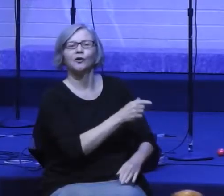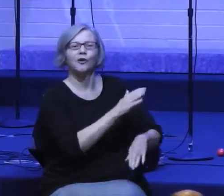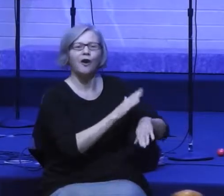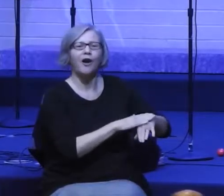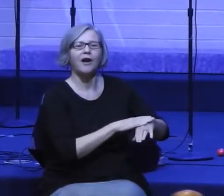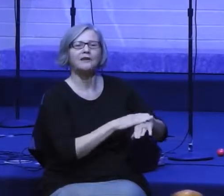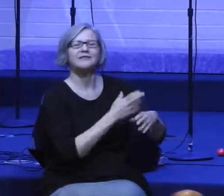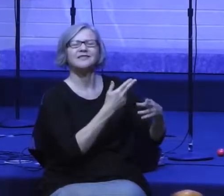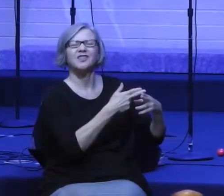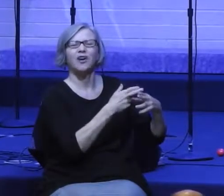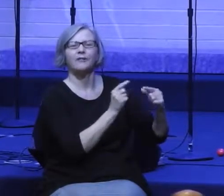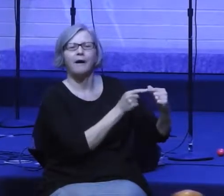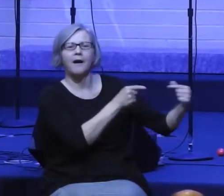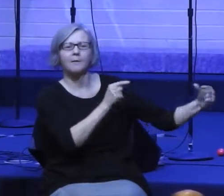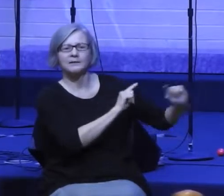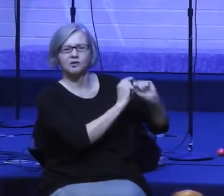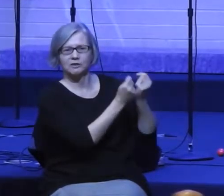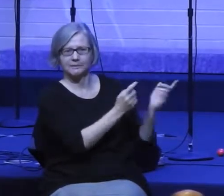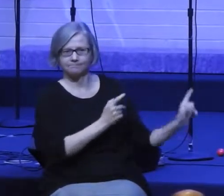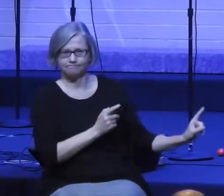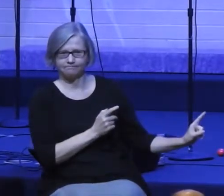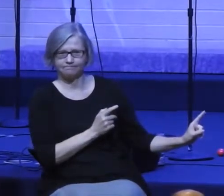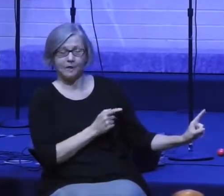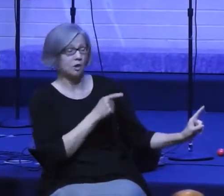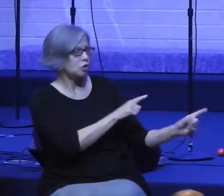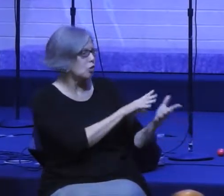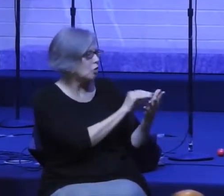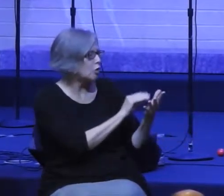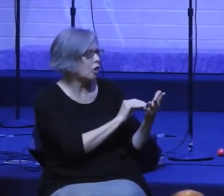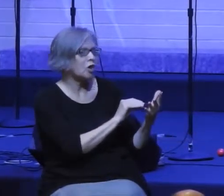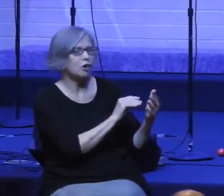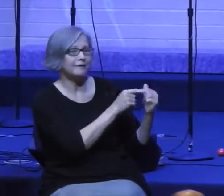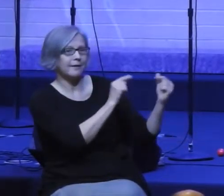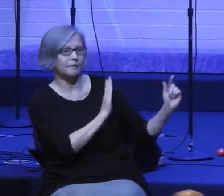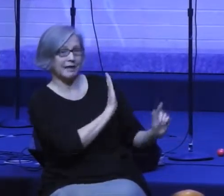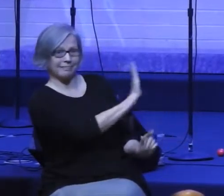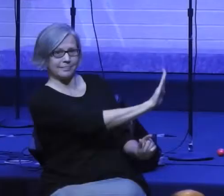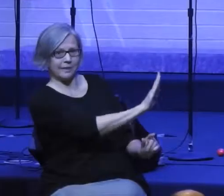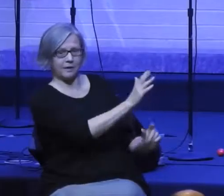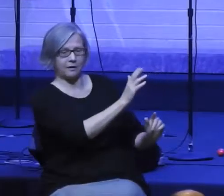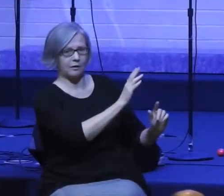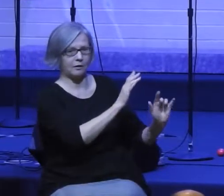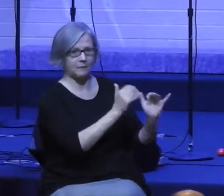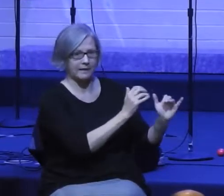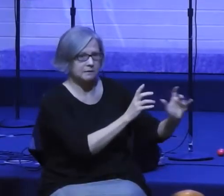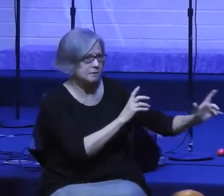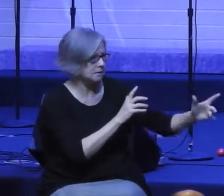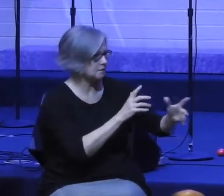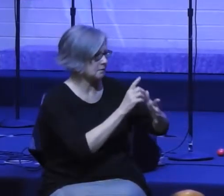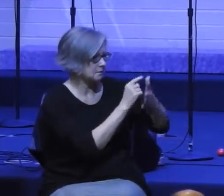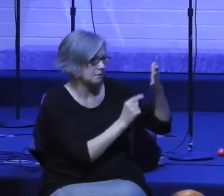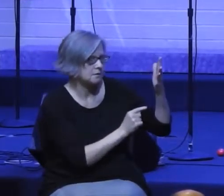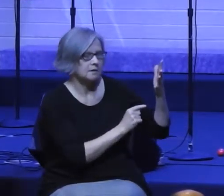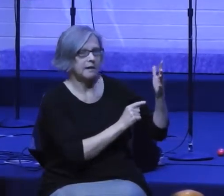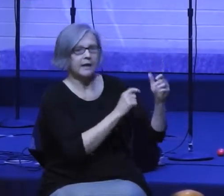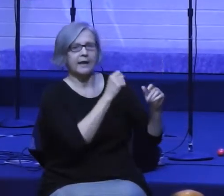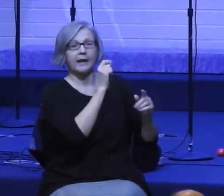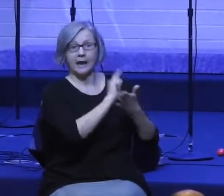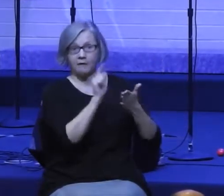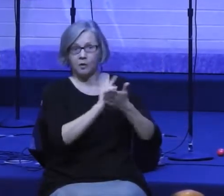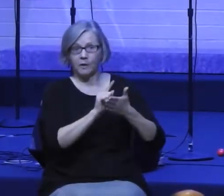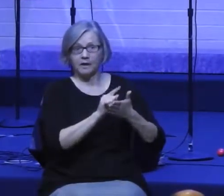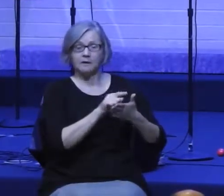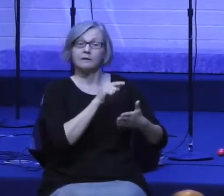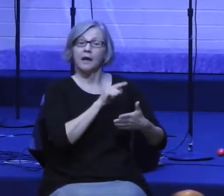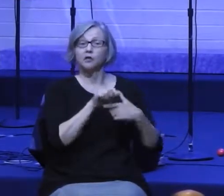the opposition team. And here's what you're gonna do, is you're gonna learn the opponent's plays, and every week you're gonna walk onto the field, and